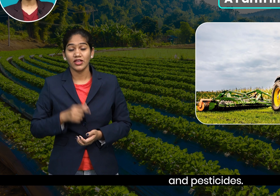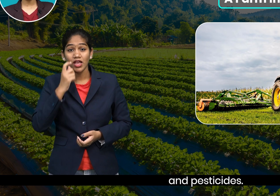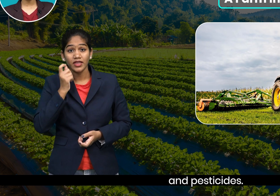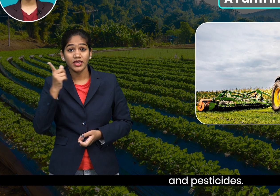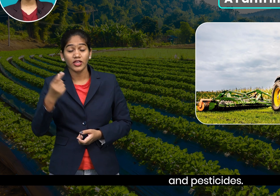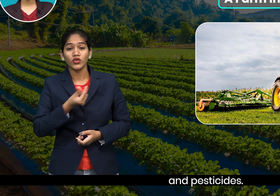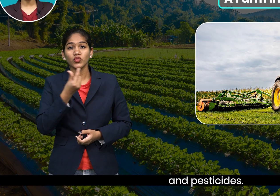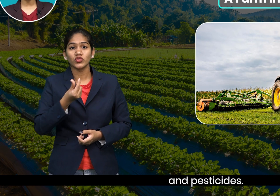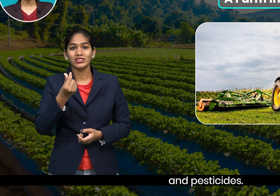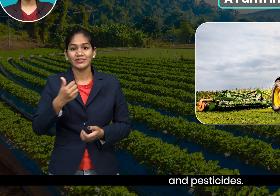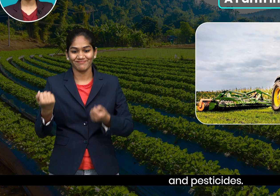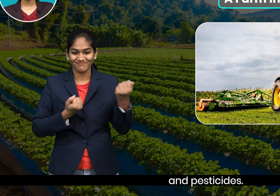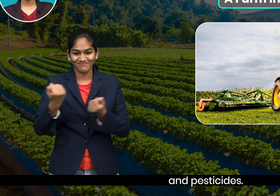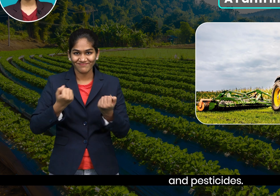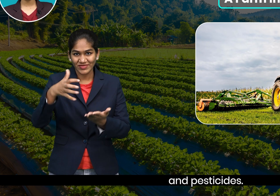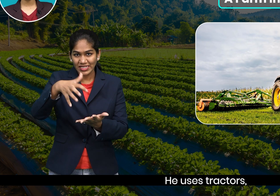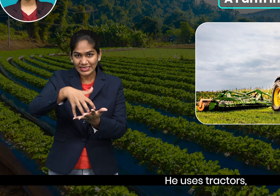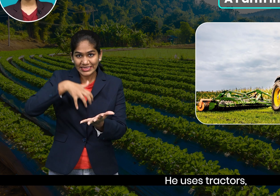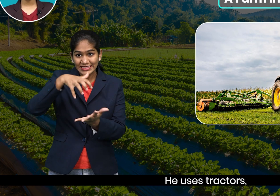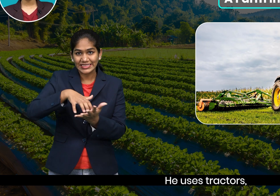He uses tractors,